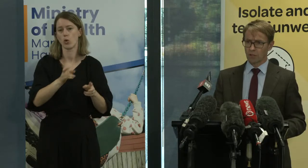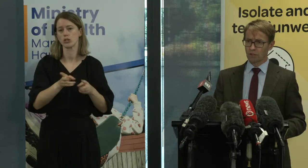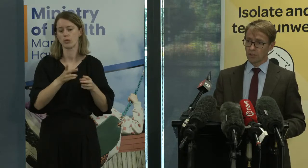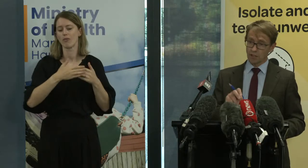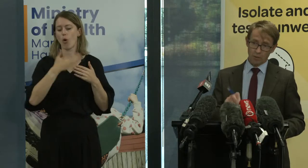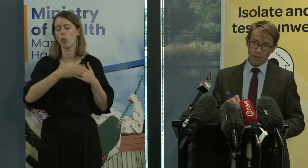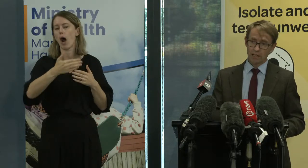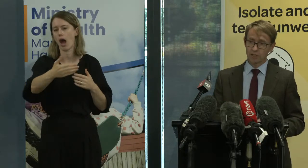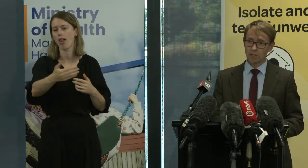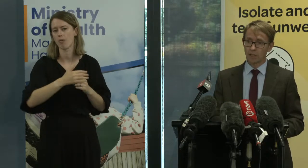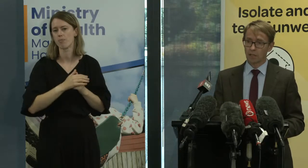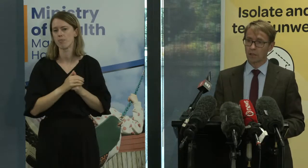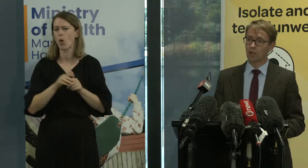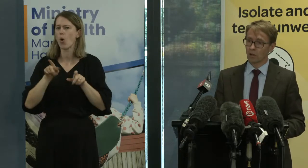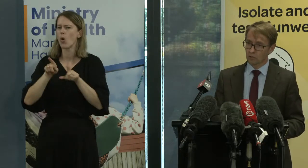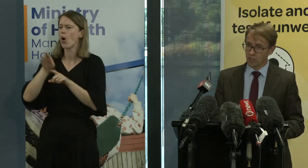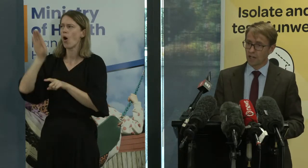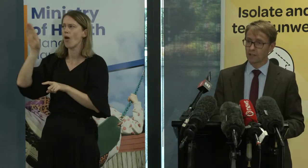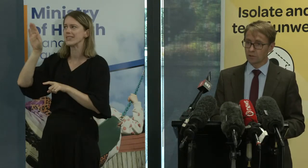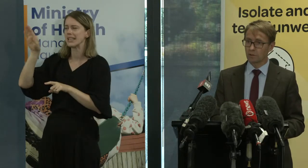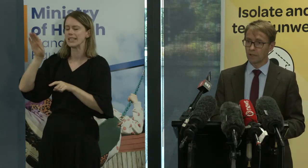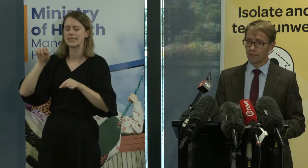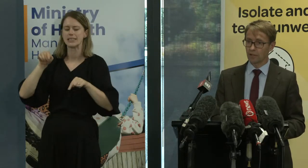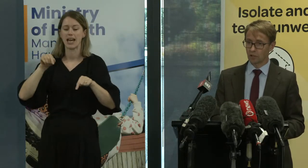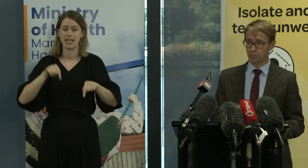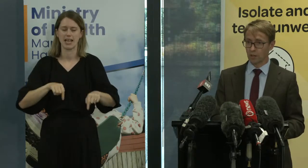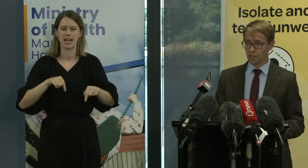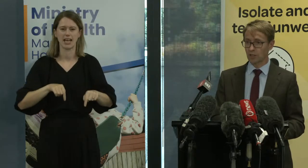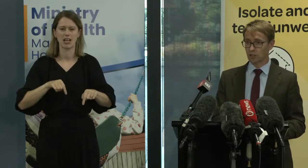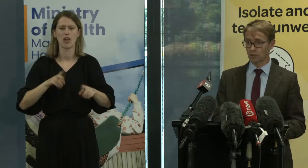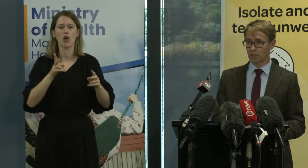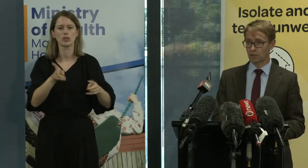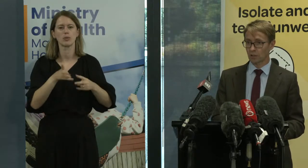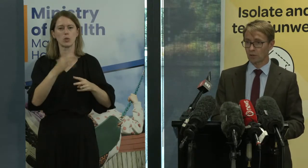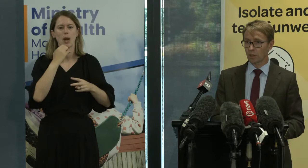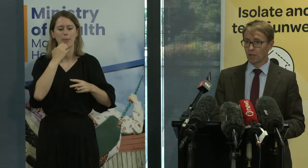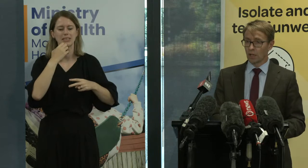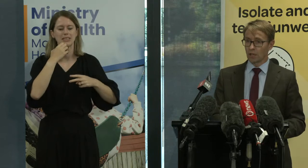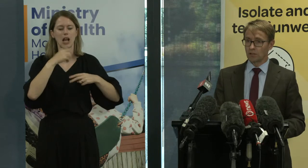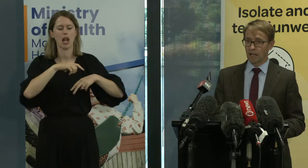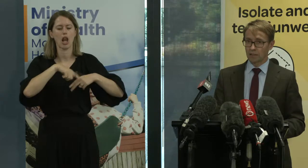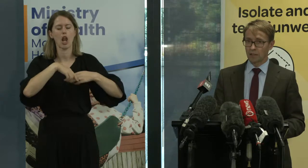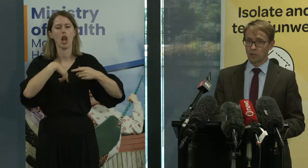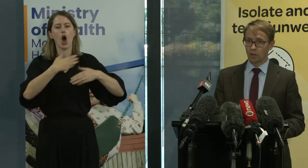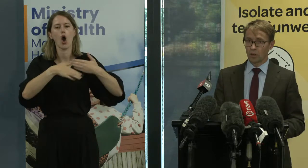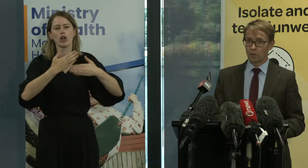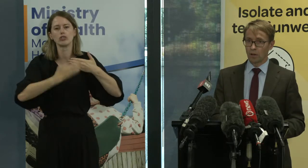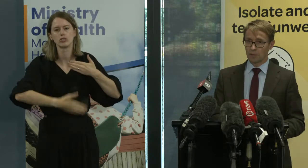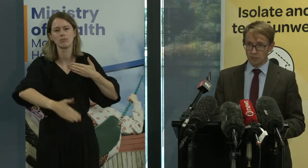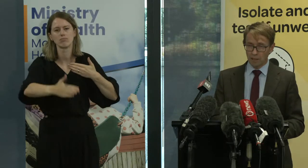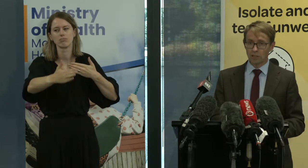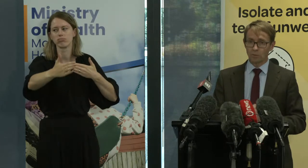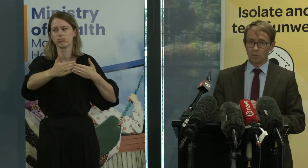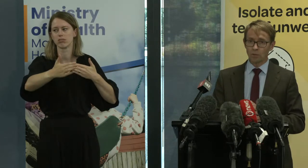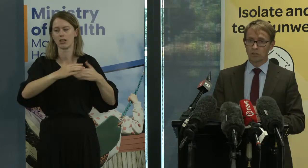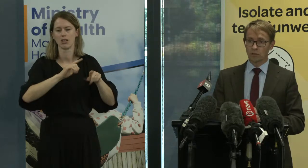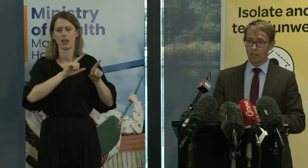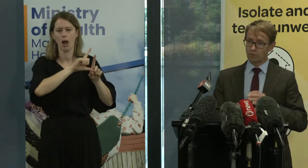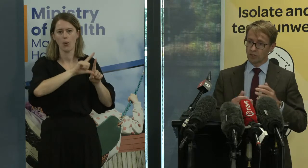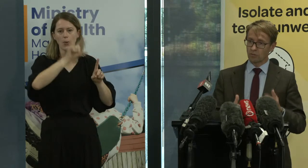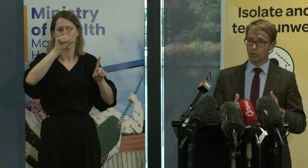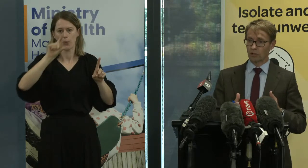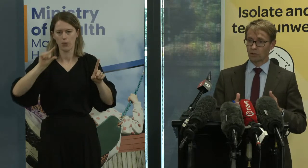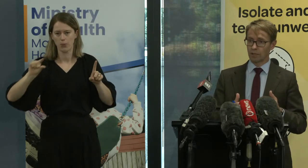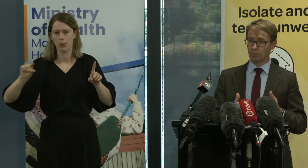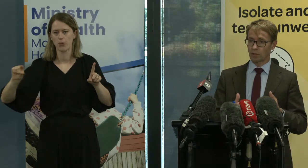have seen overseas, and we are seeing here, a long tail in that hospitalisation rate. So I'm expecting we will still